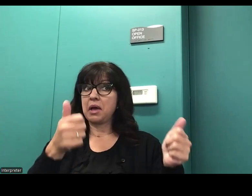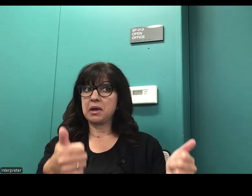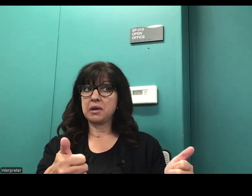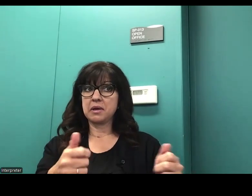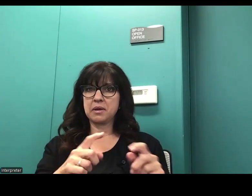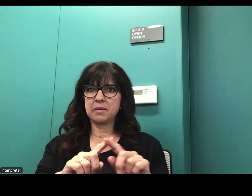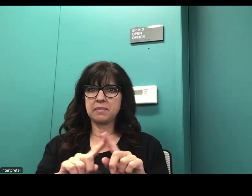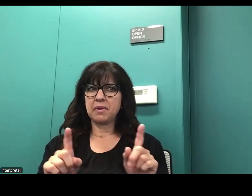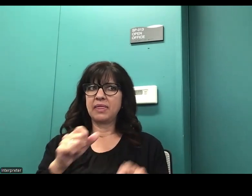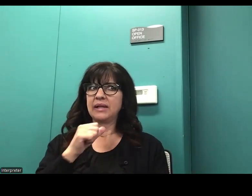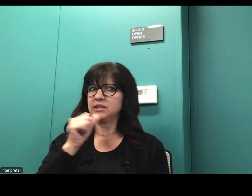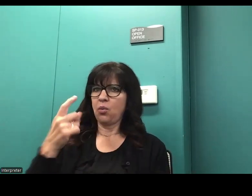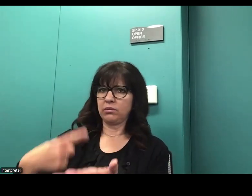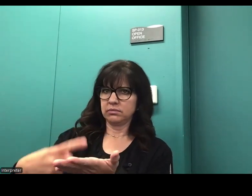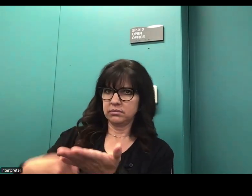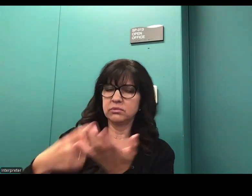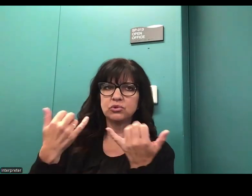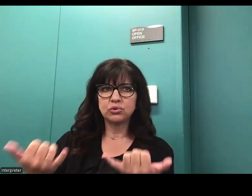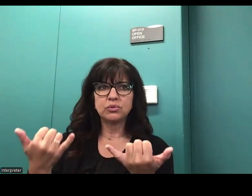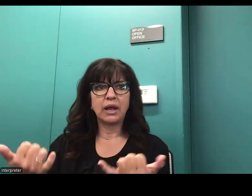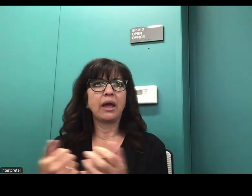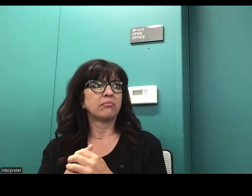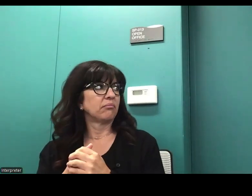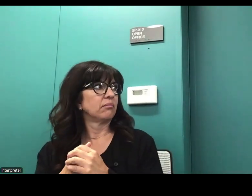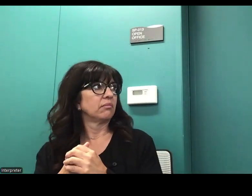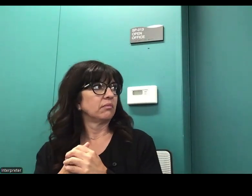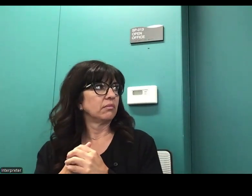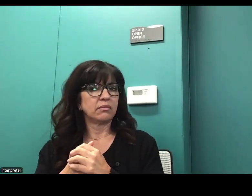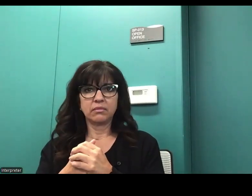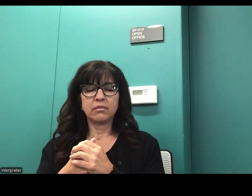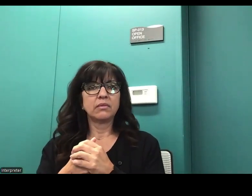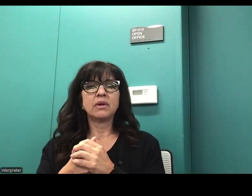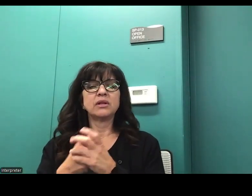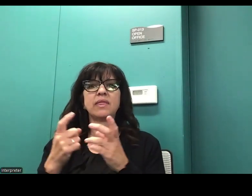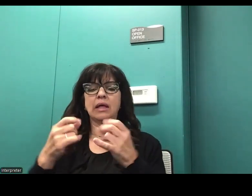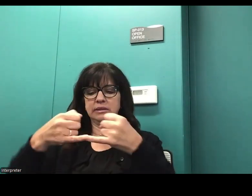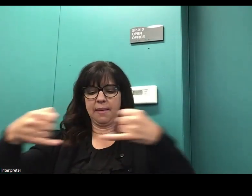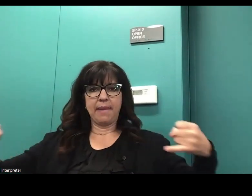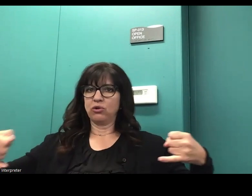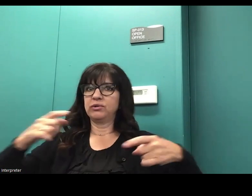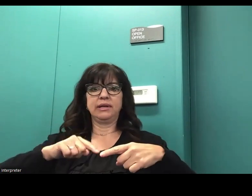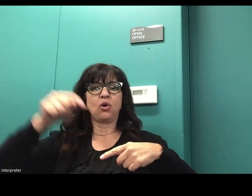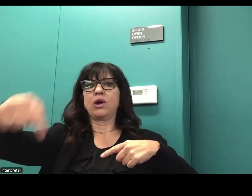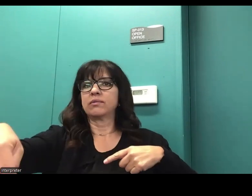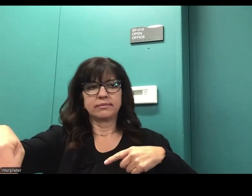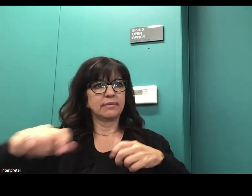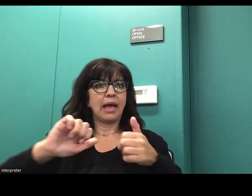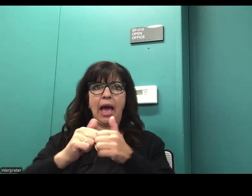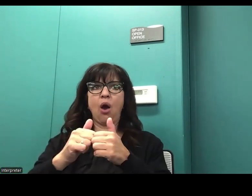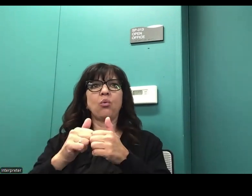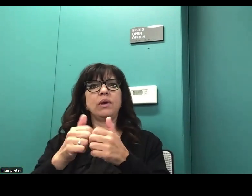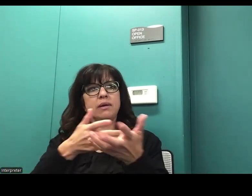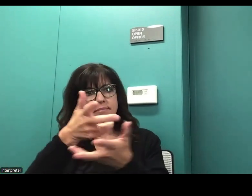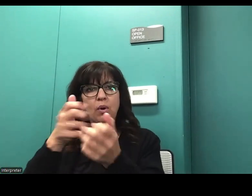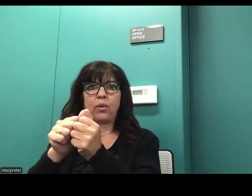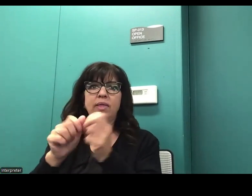not what we're going to talk about today. We're crossing into a boundary here with the way we treat our